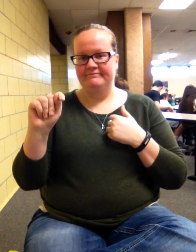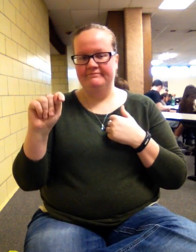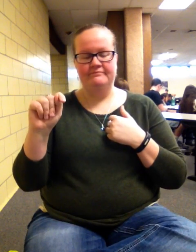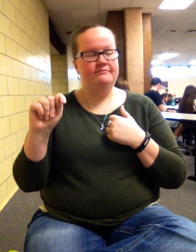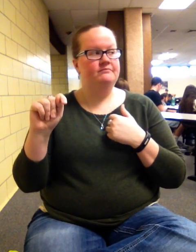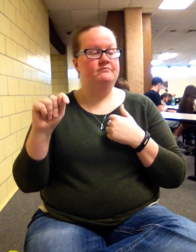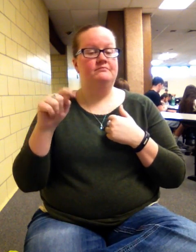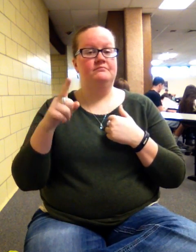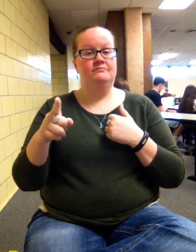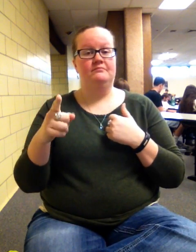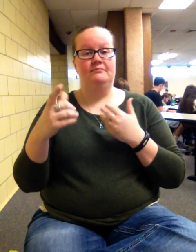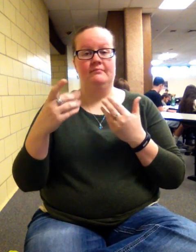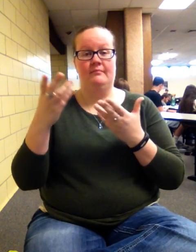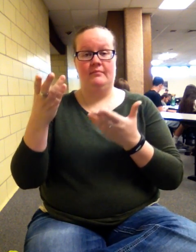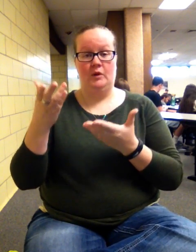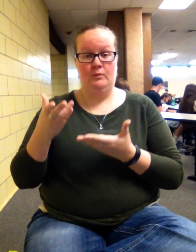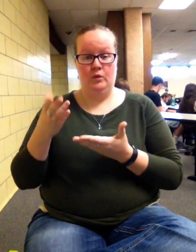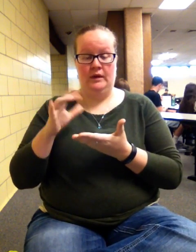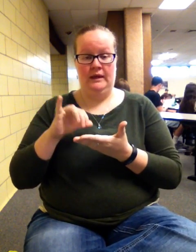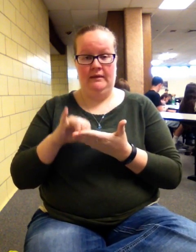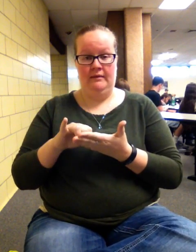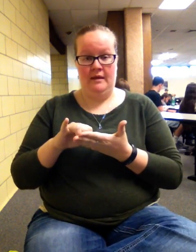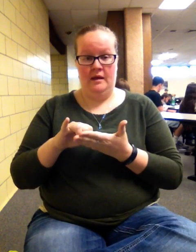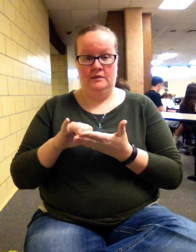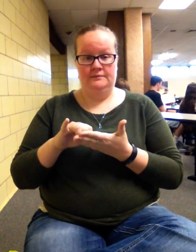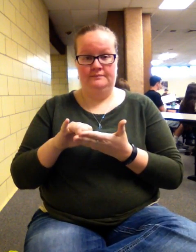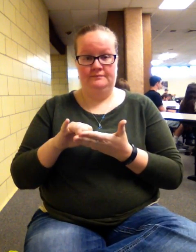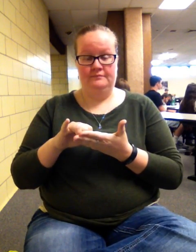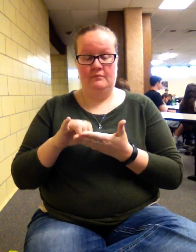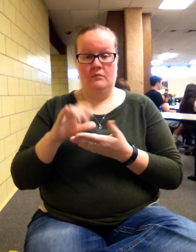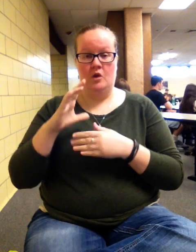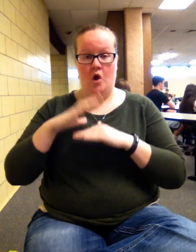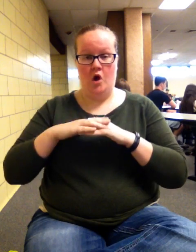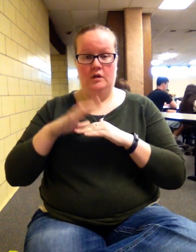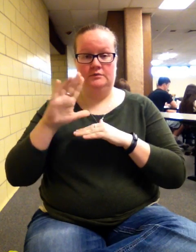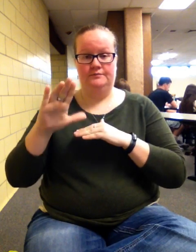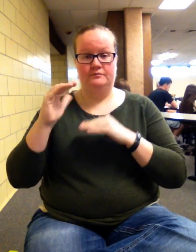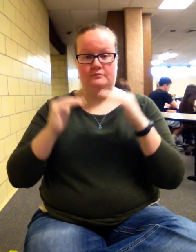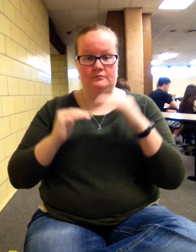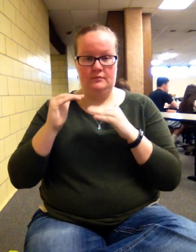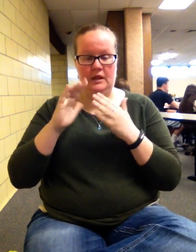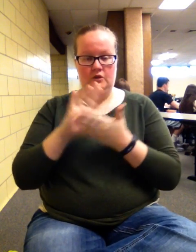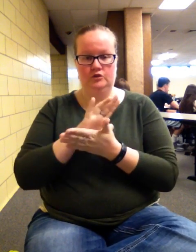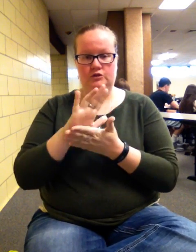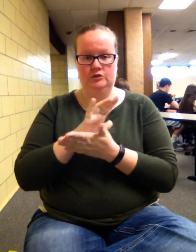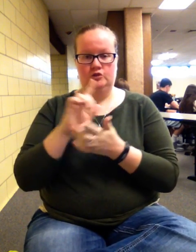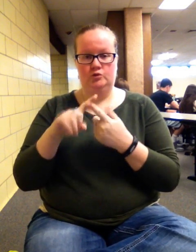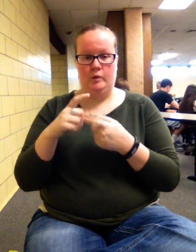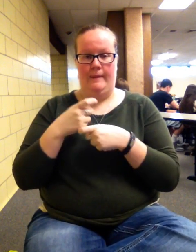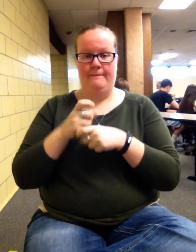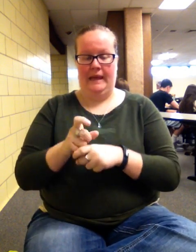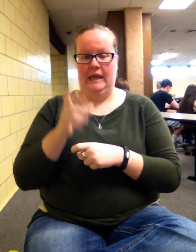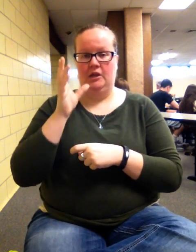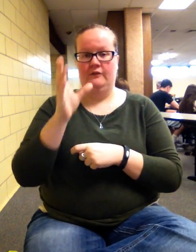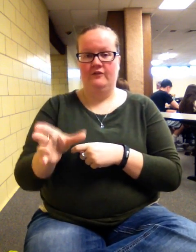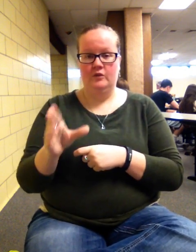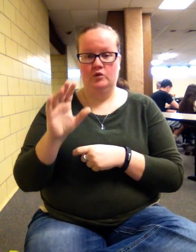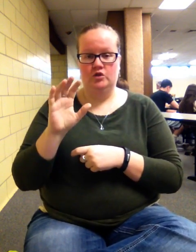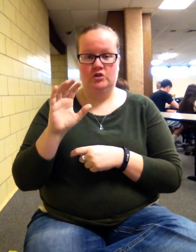fixed assets on their balance sheet to generate future cash flows. So they're going to buy a piece of